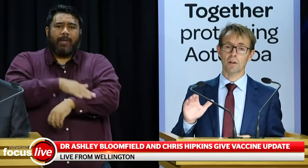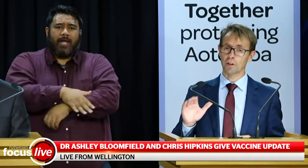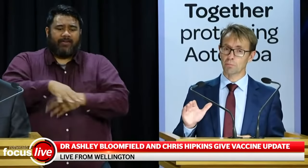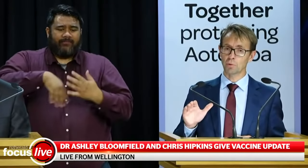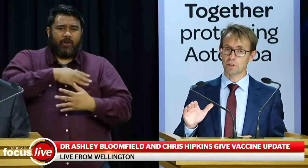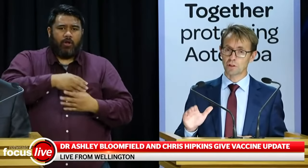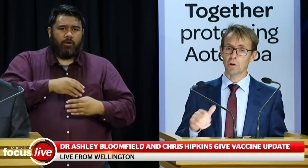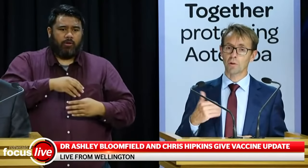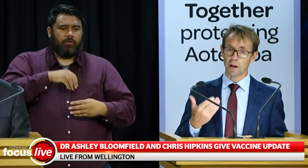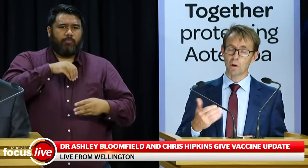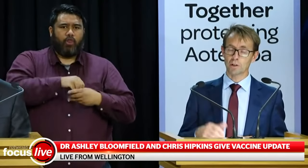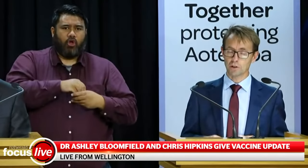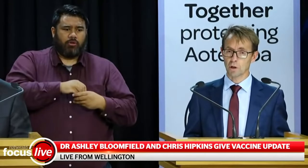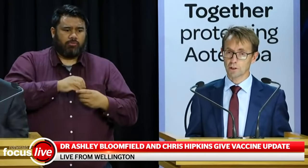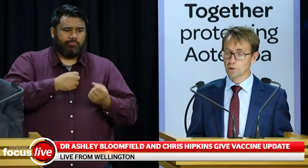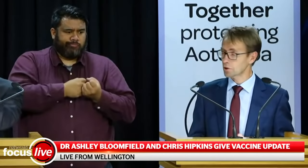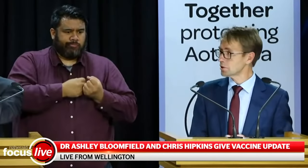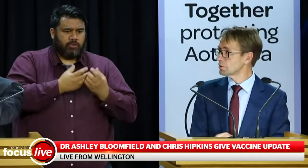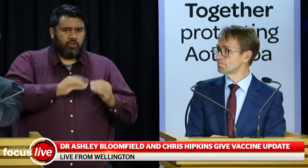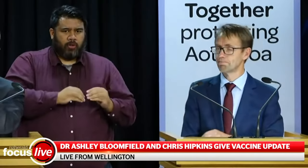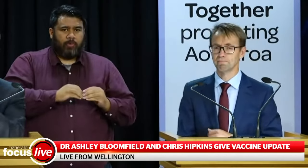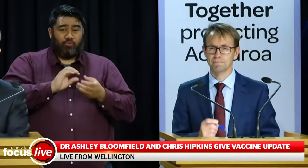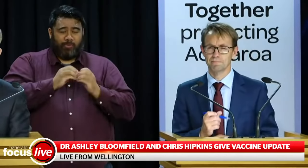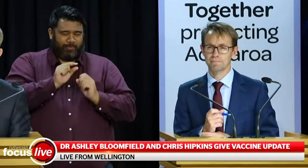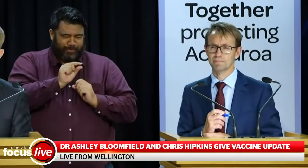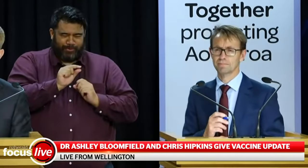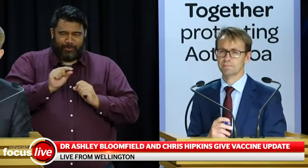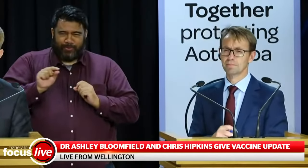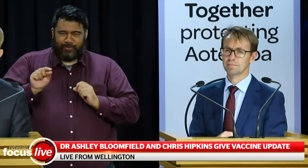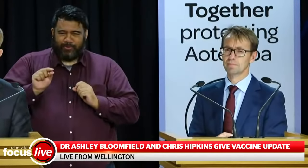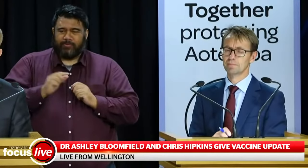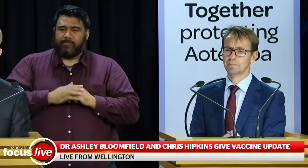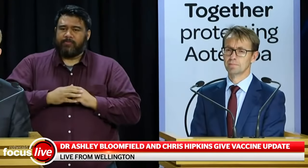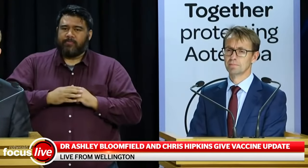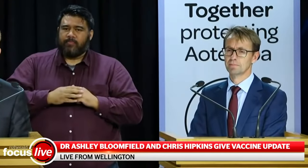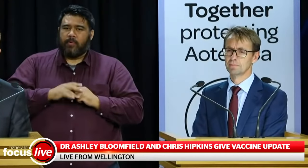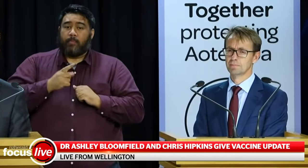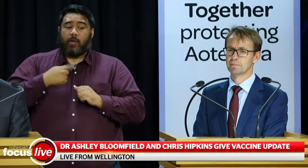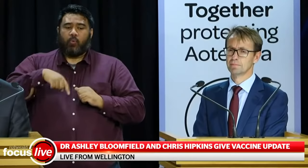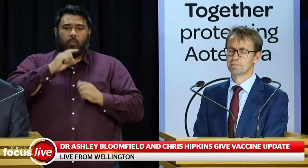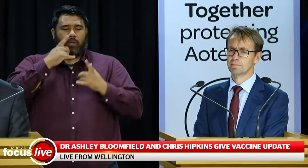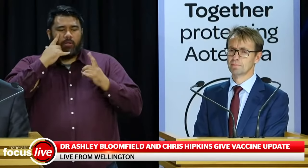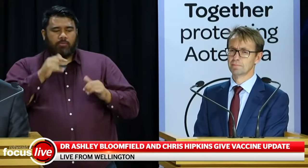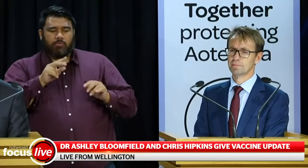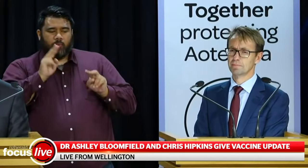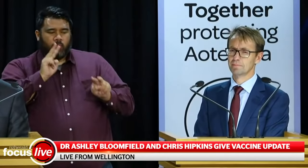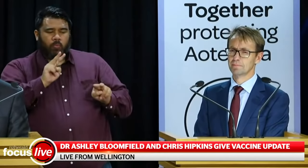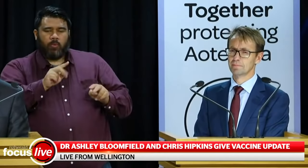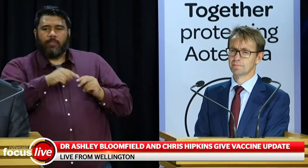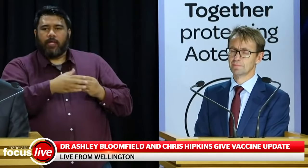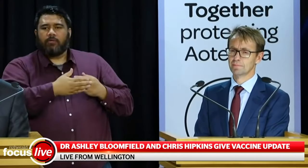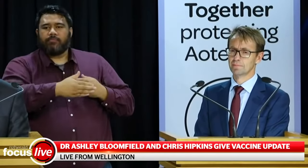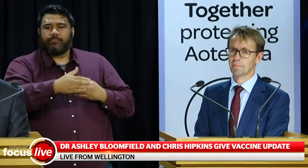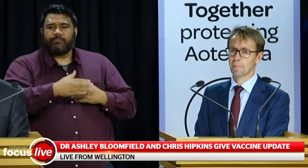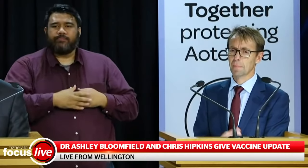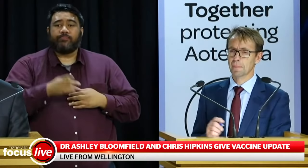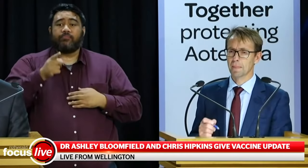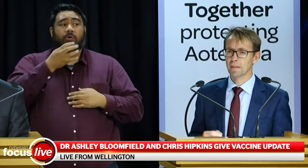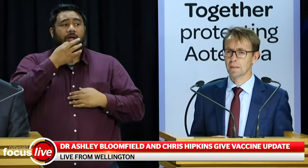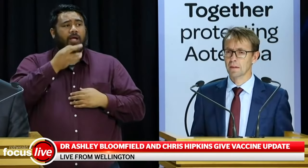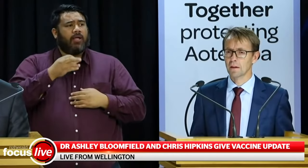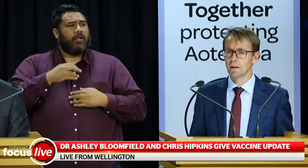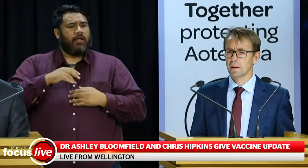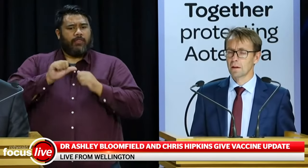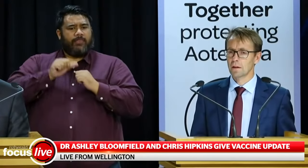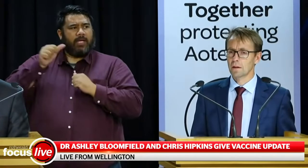exactly the right thing, pausing the rollout while it's looked into. Yep. Dr. Bloomfield, when is the next shipment of vaccines